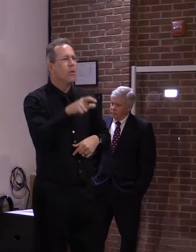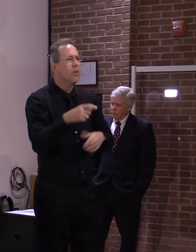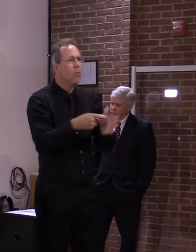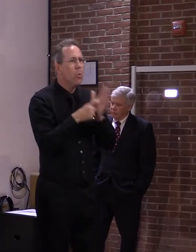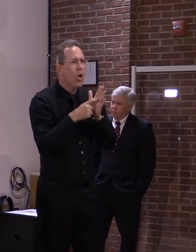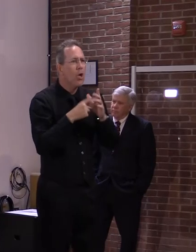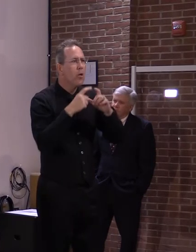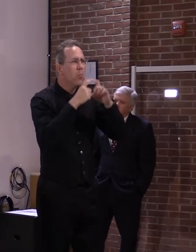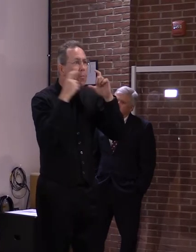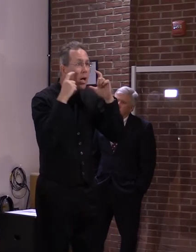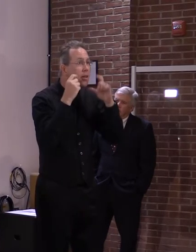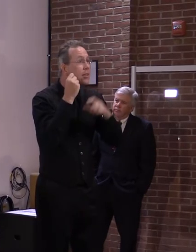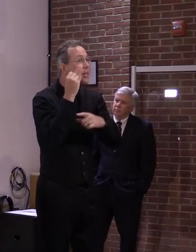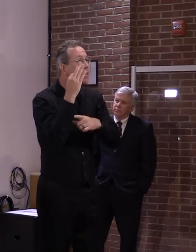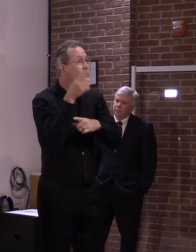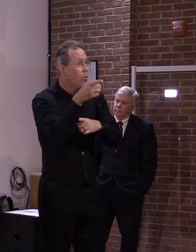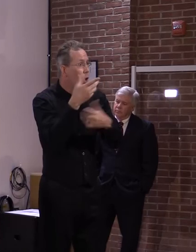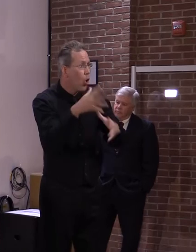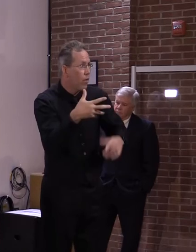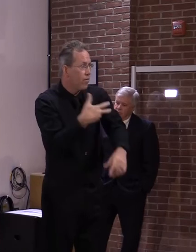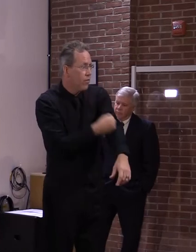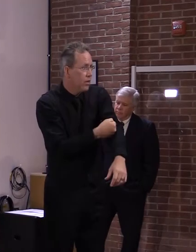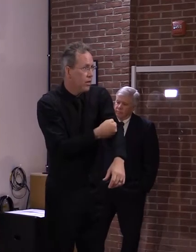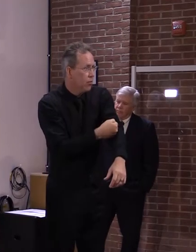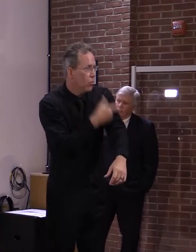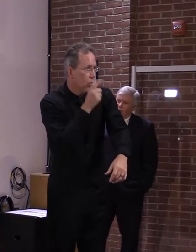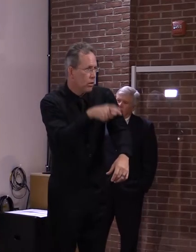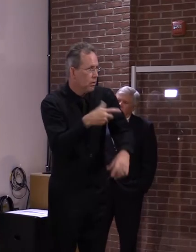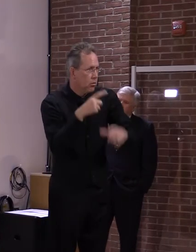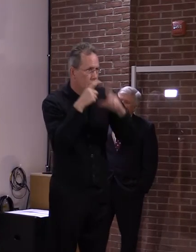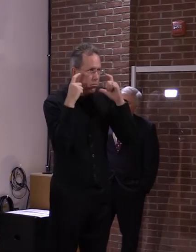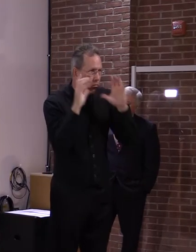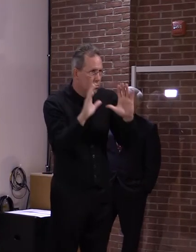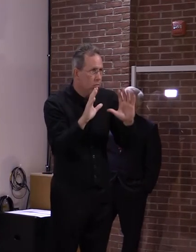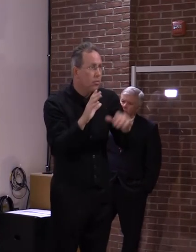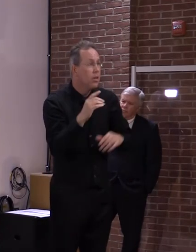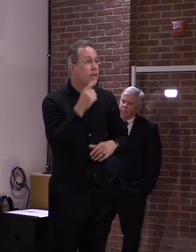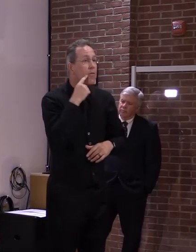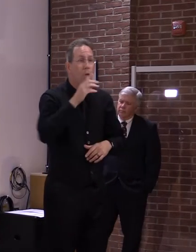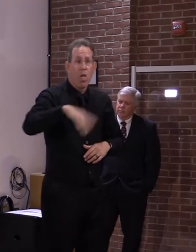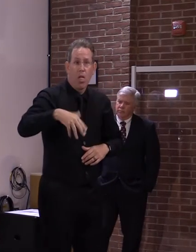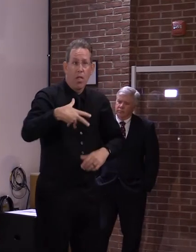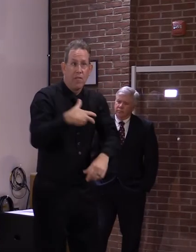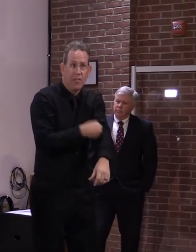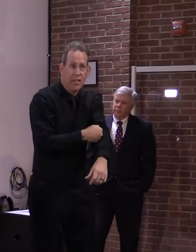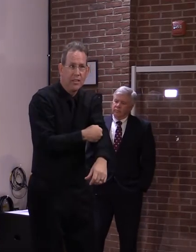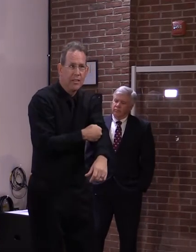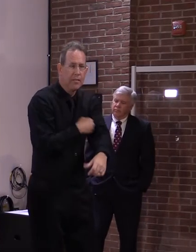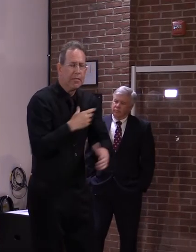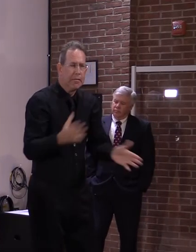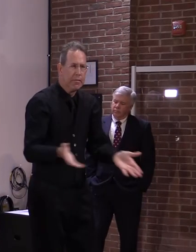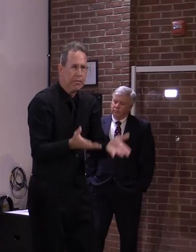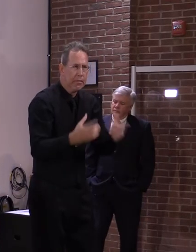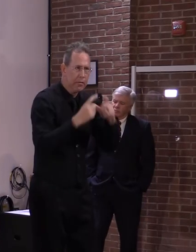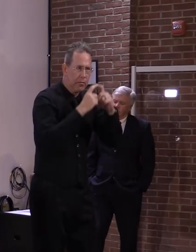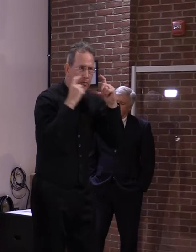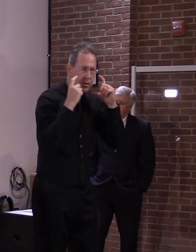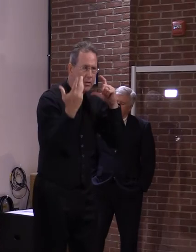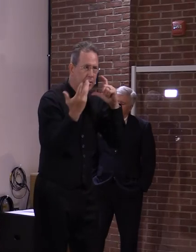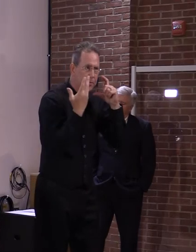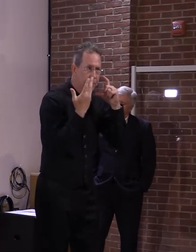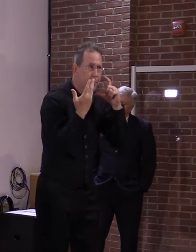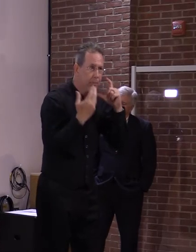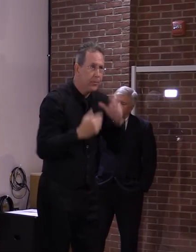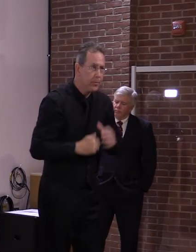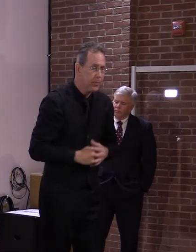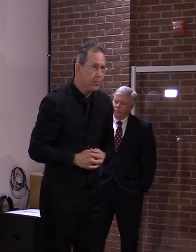fully vaccinated, but for individuals who are not fully vaccinated, they do need to wear a mask into the bar or the